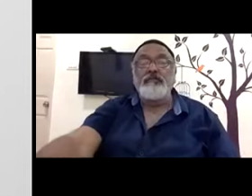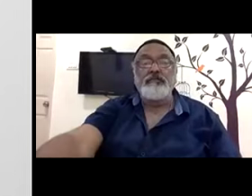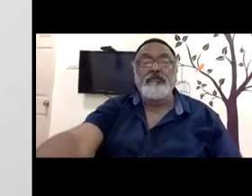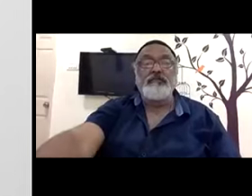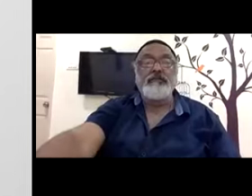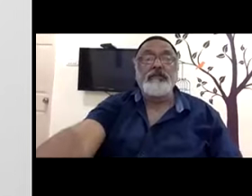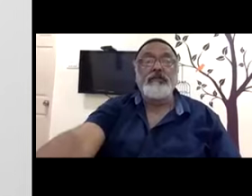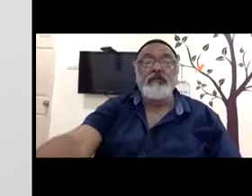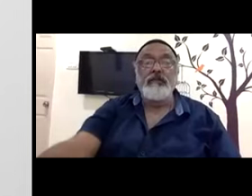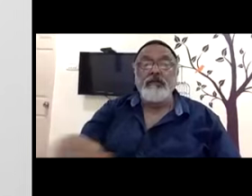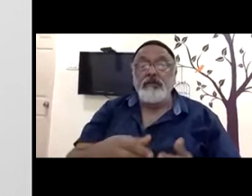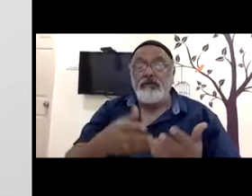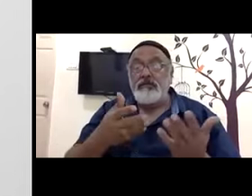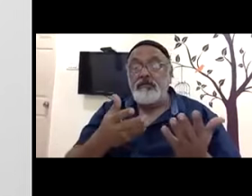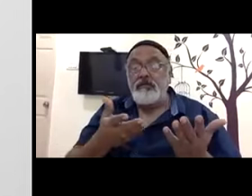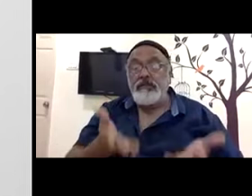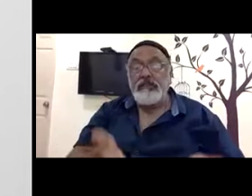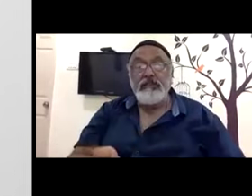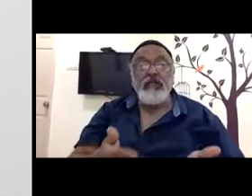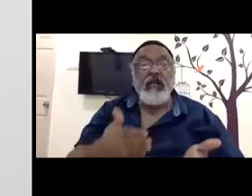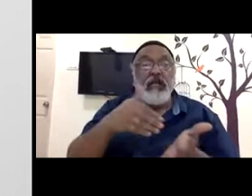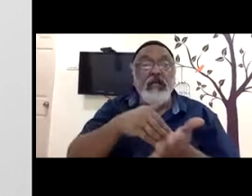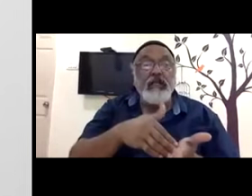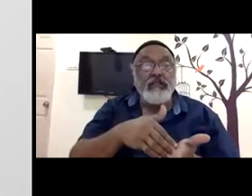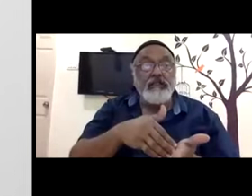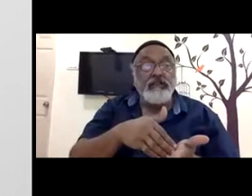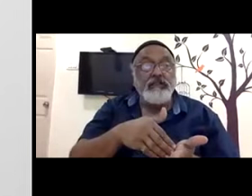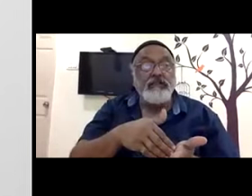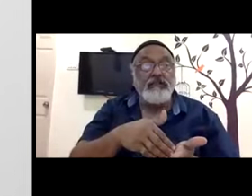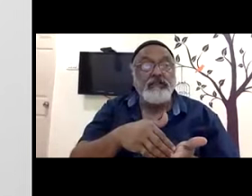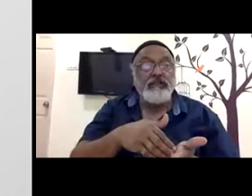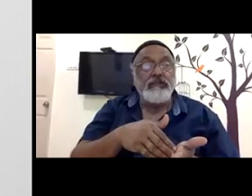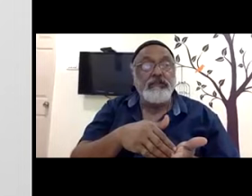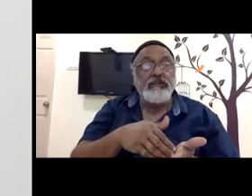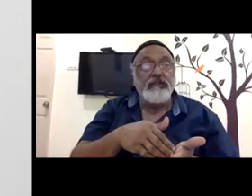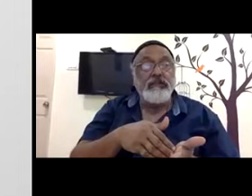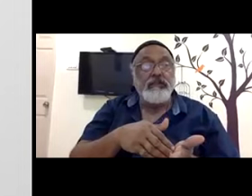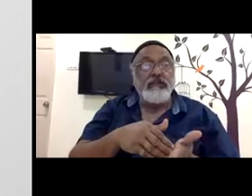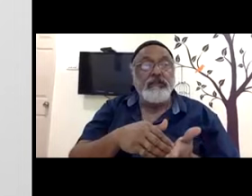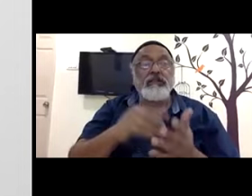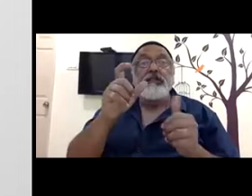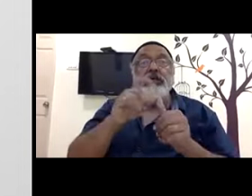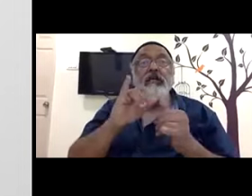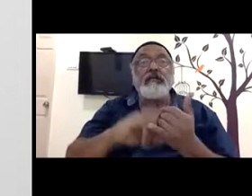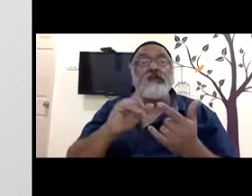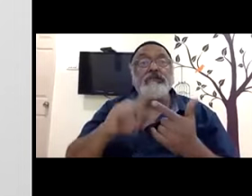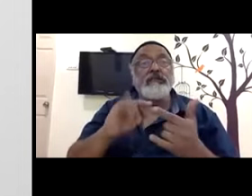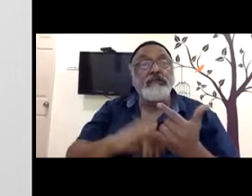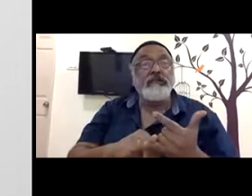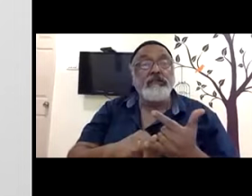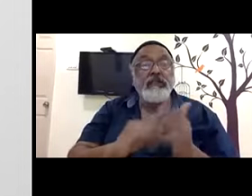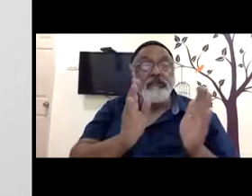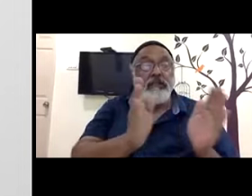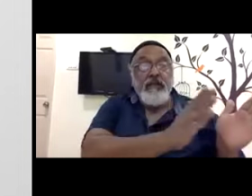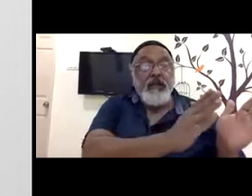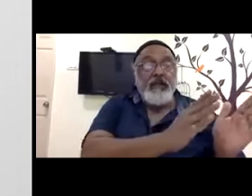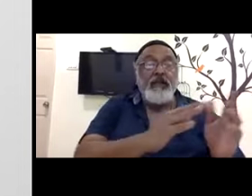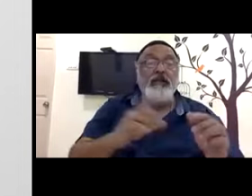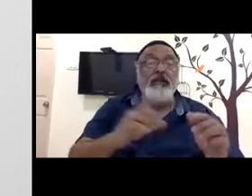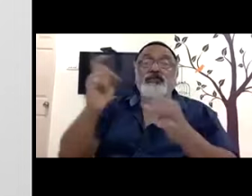again, it might be confusing between, you might get confused between cases and participants, but let me make it clear.